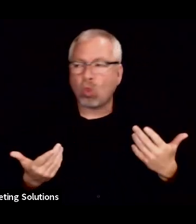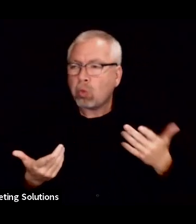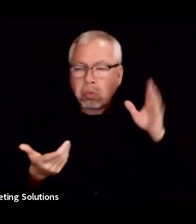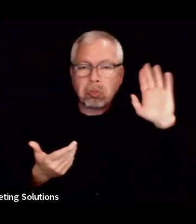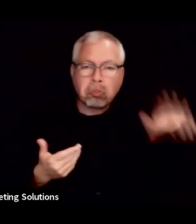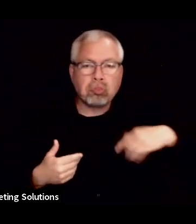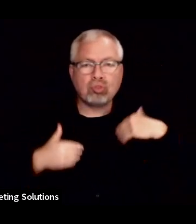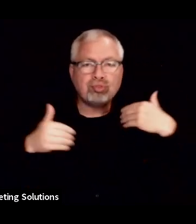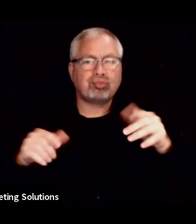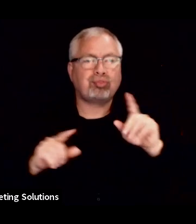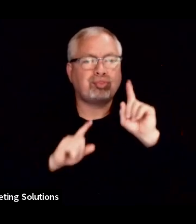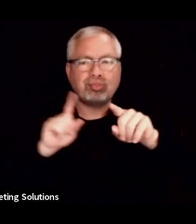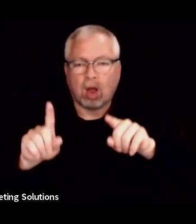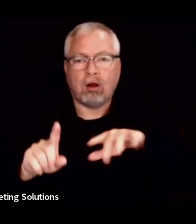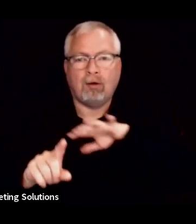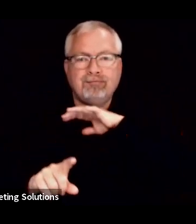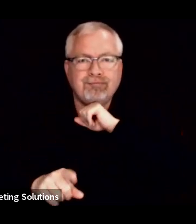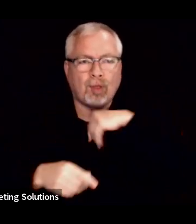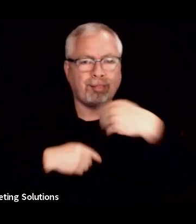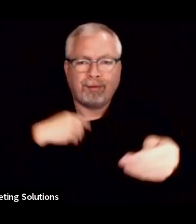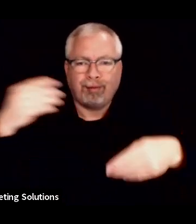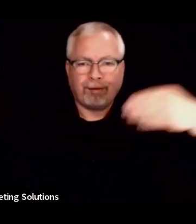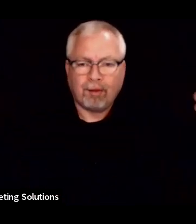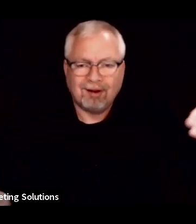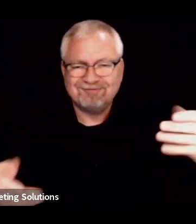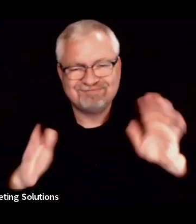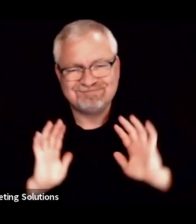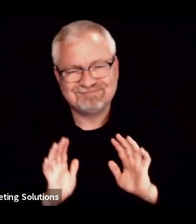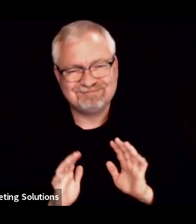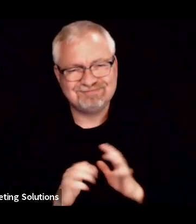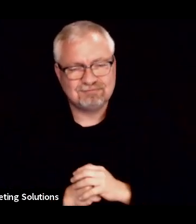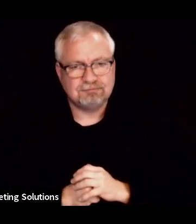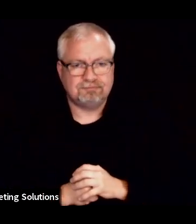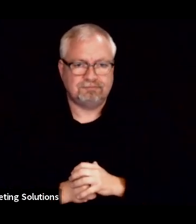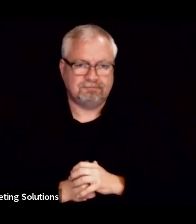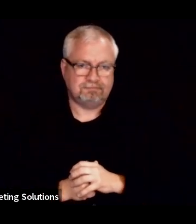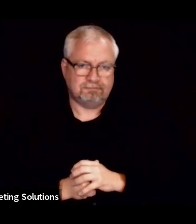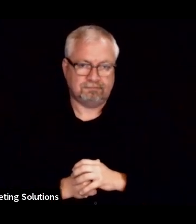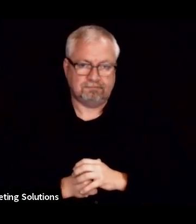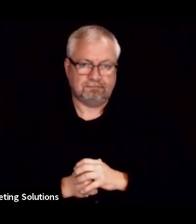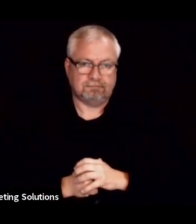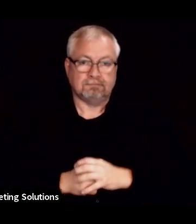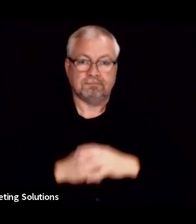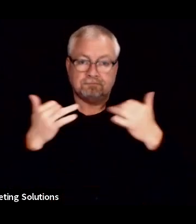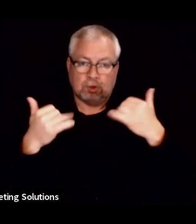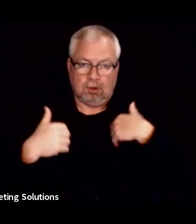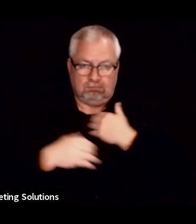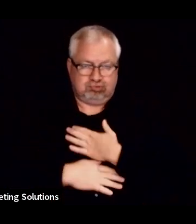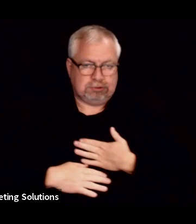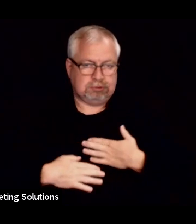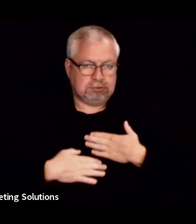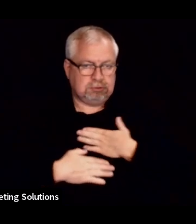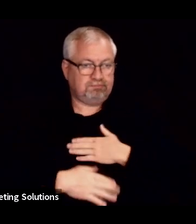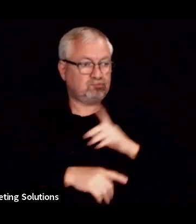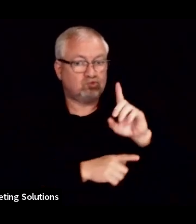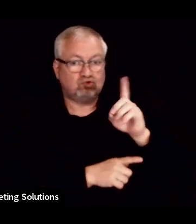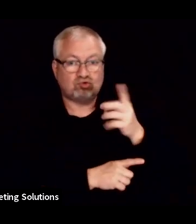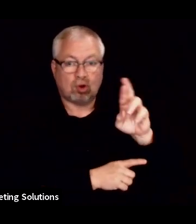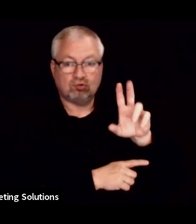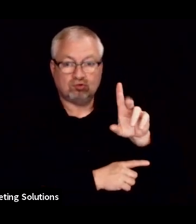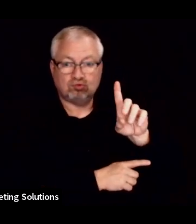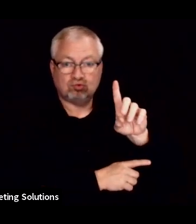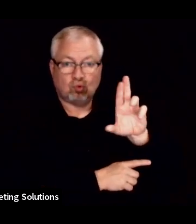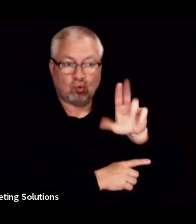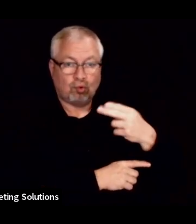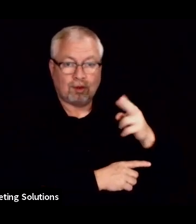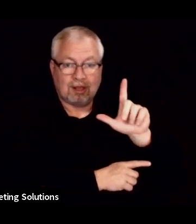So with that, I'm going to, I appreciate Dr. Linfield joining me today as a resource for your questions. I'll see if